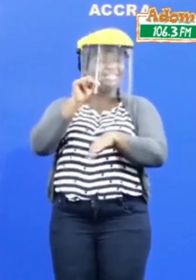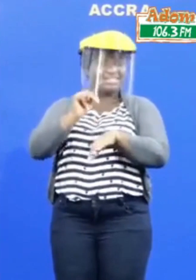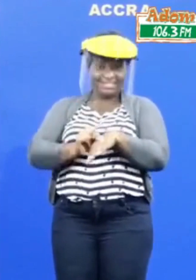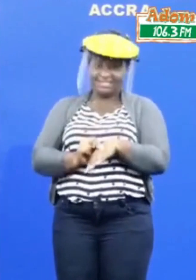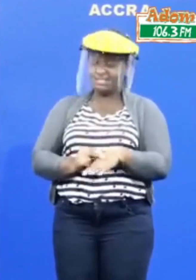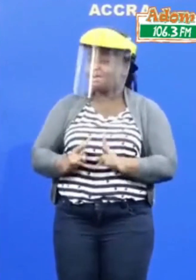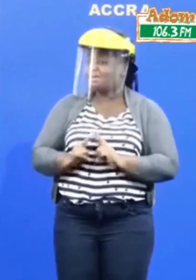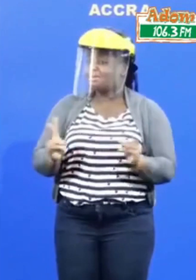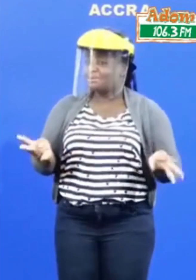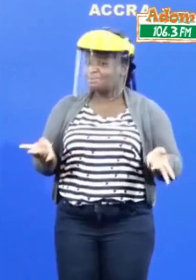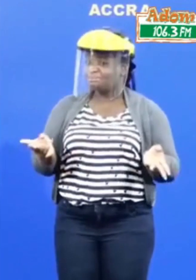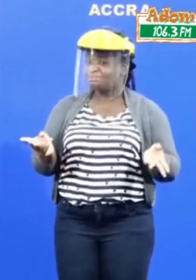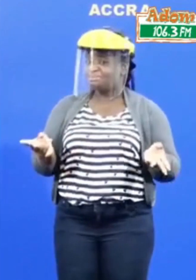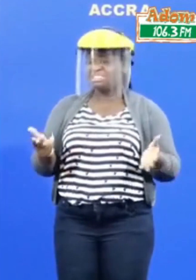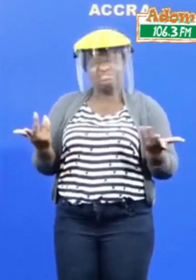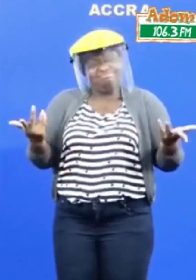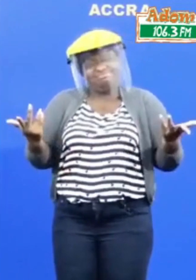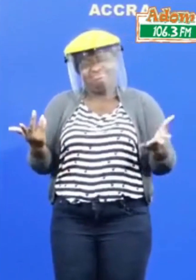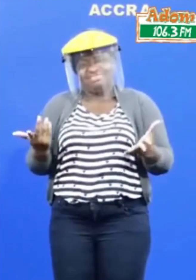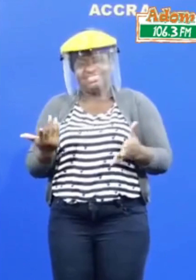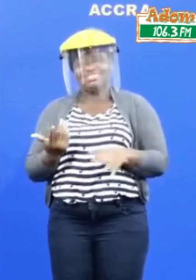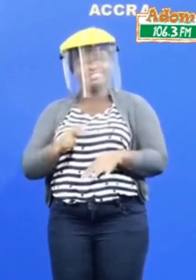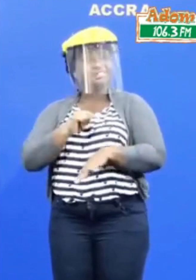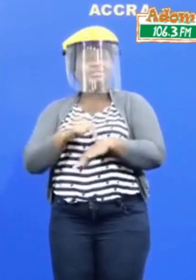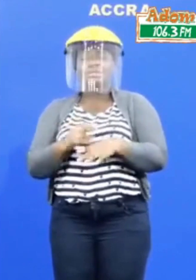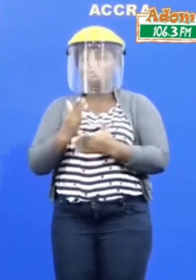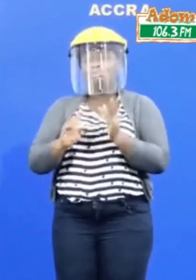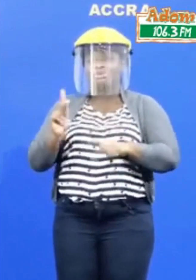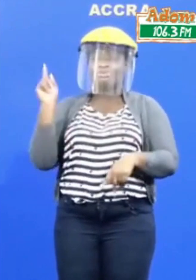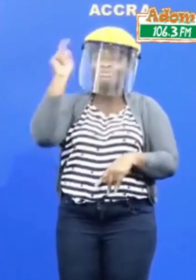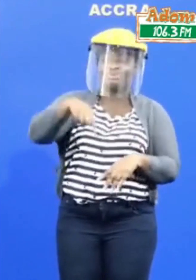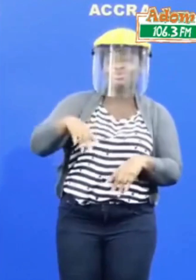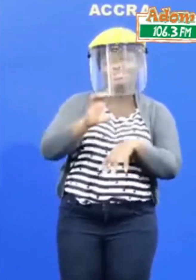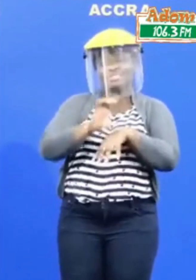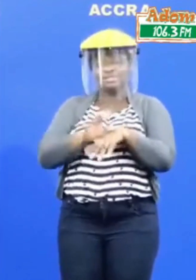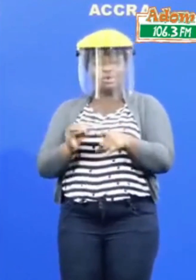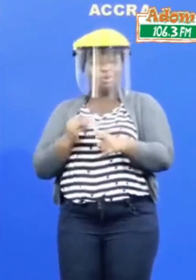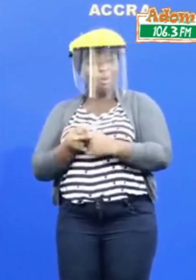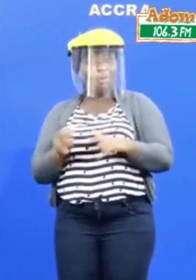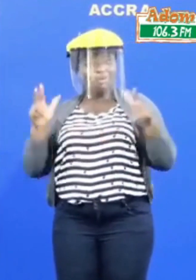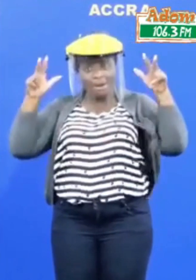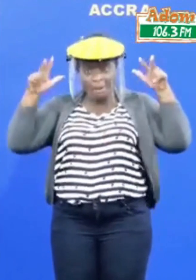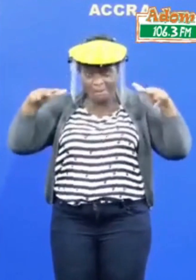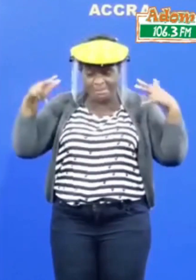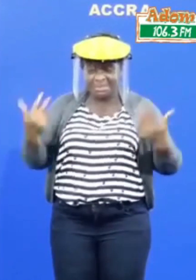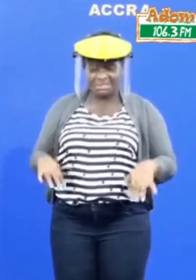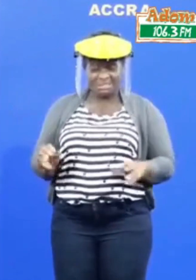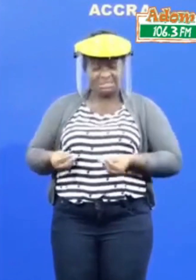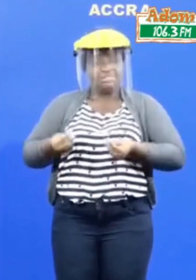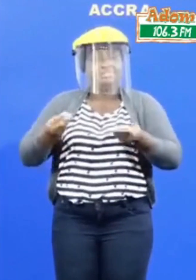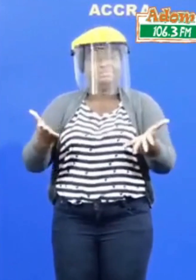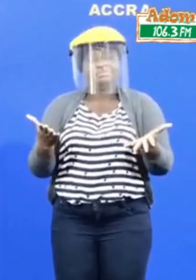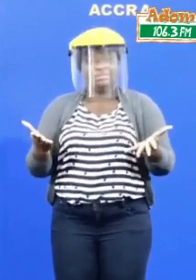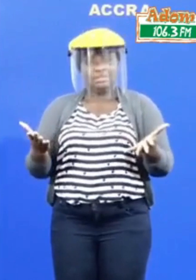Ukraine, a man, a hoarding, any young coupon blesses, no to be a German because Kumasi German and